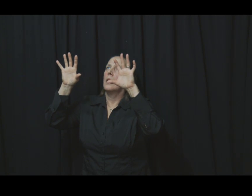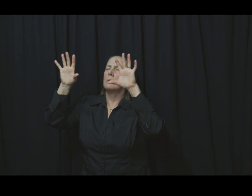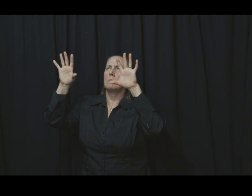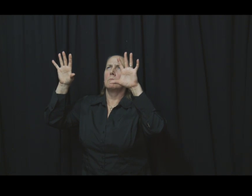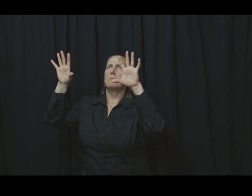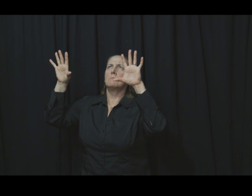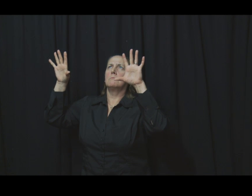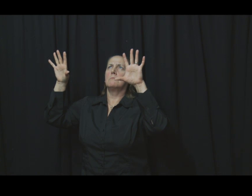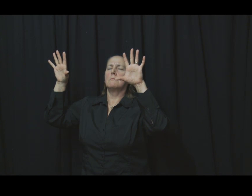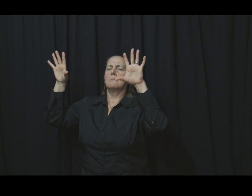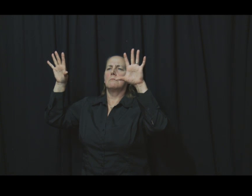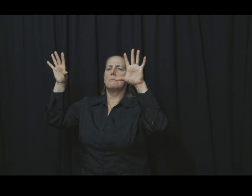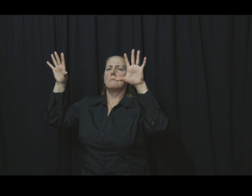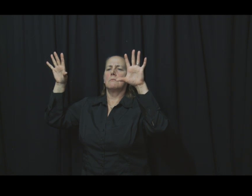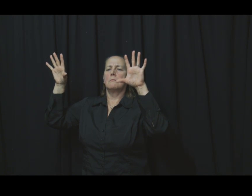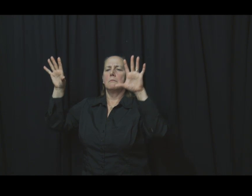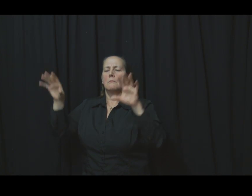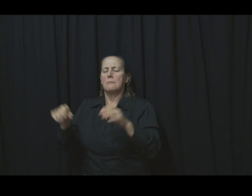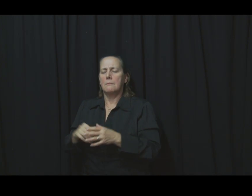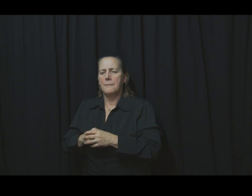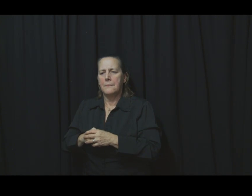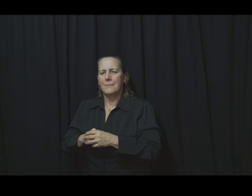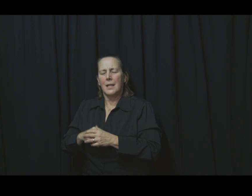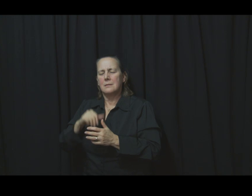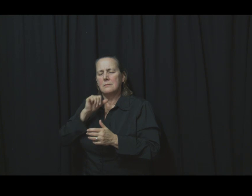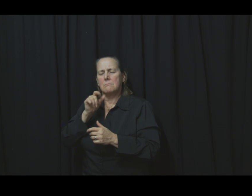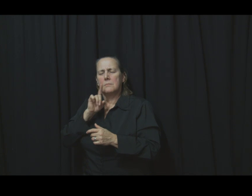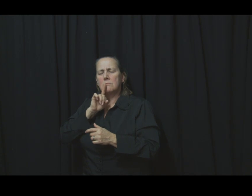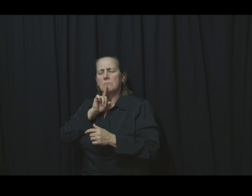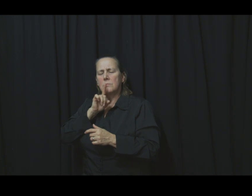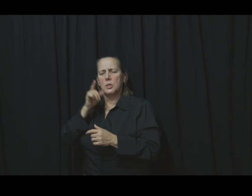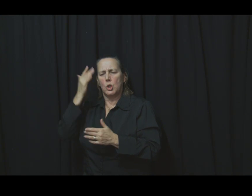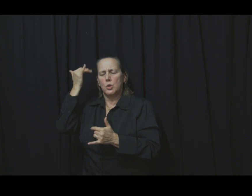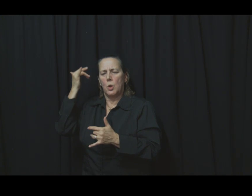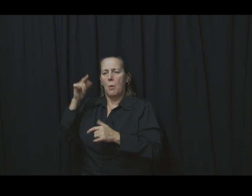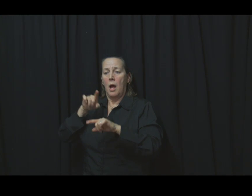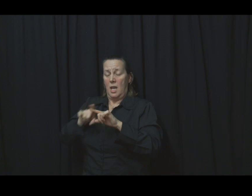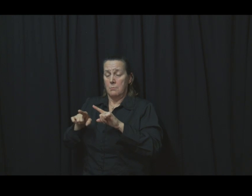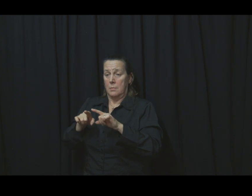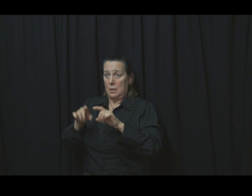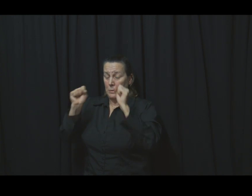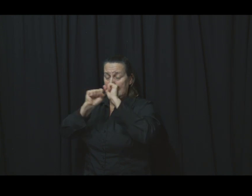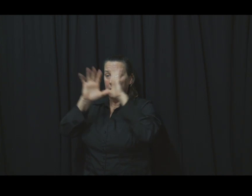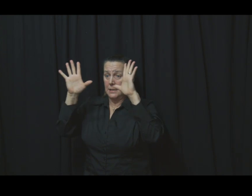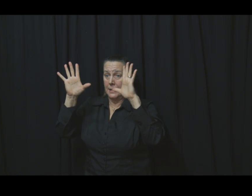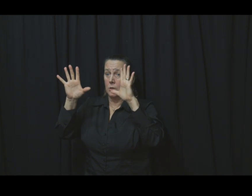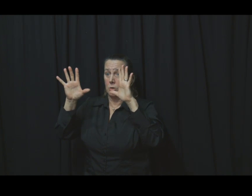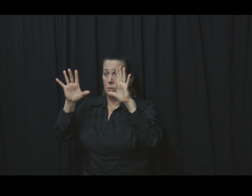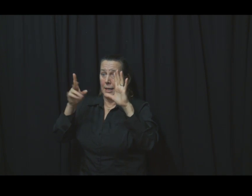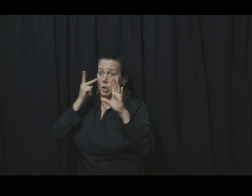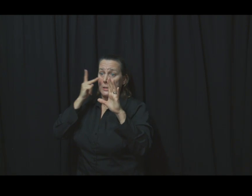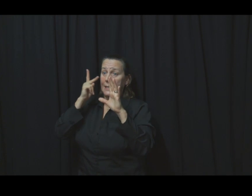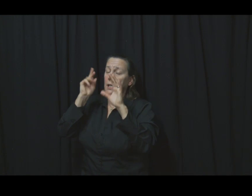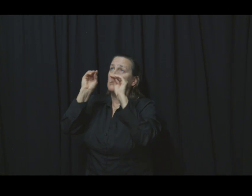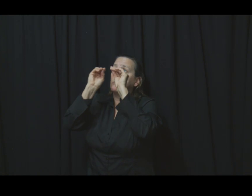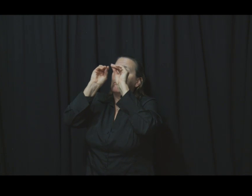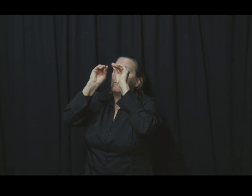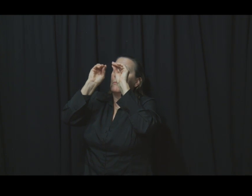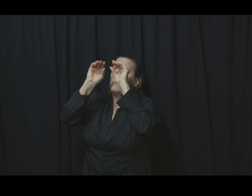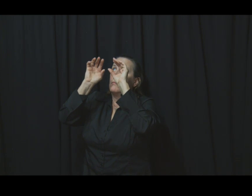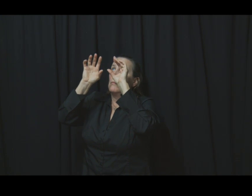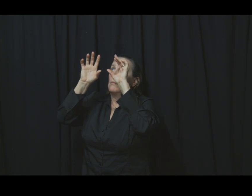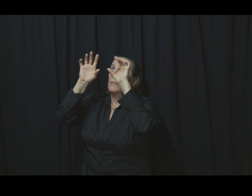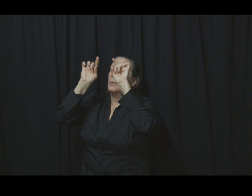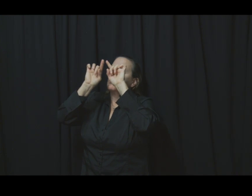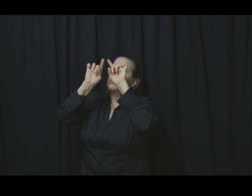apart. And he wasn't sure why, but it was clear that the stars are moving farther and